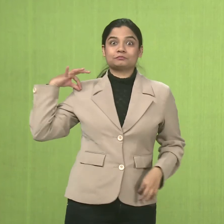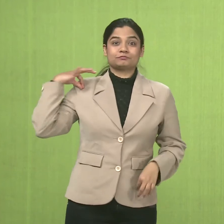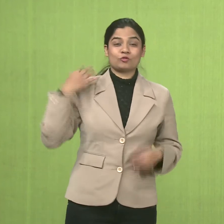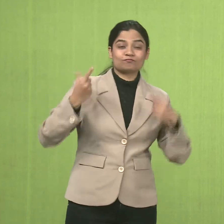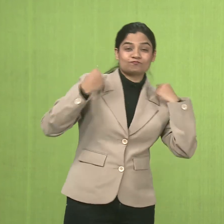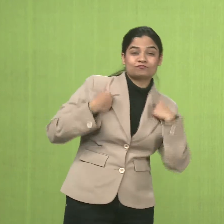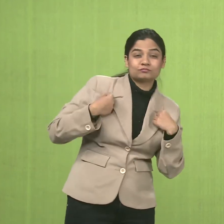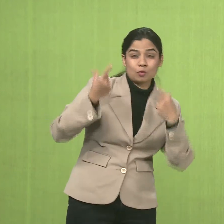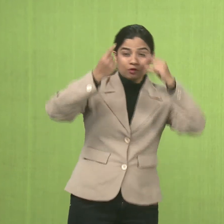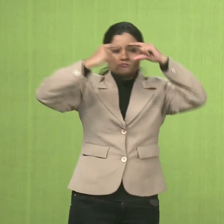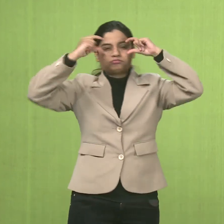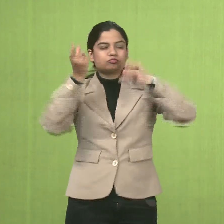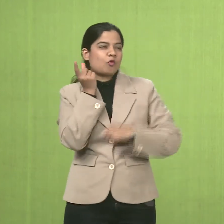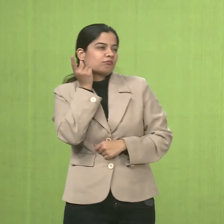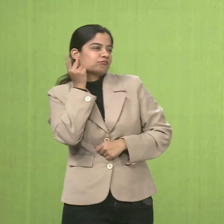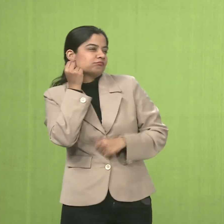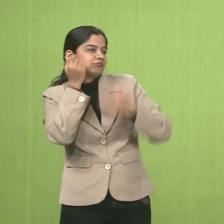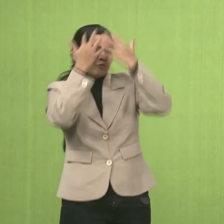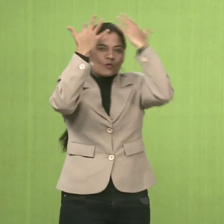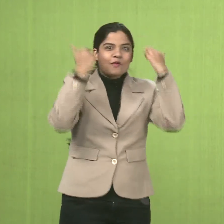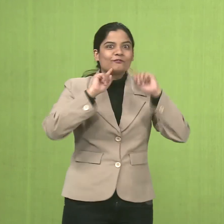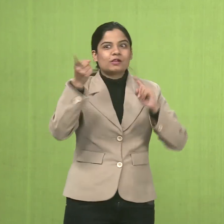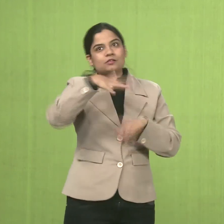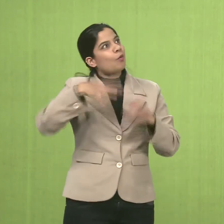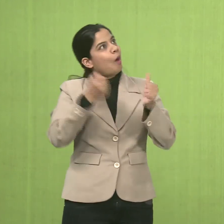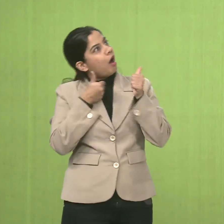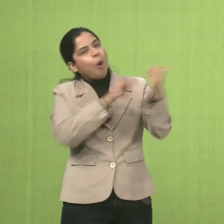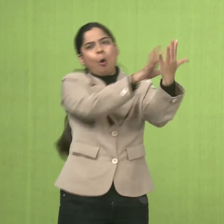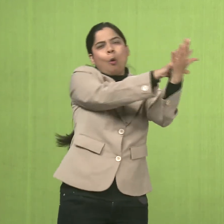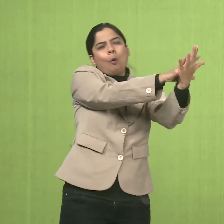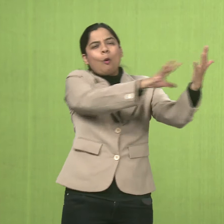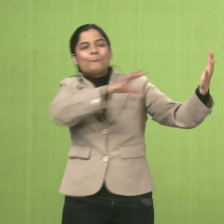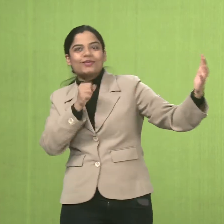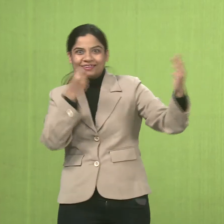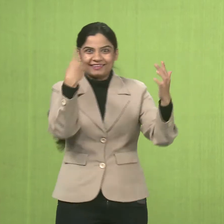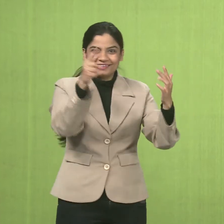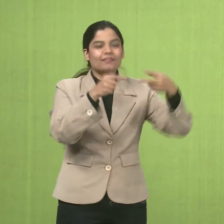Blindly following fashion, be it the models, etc., liking them. So this is peer culture.